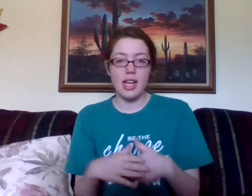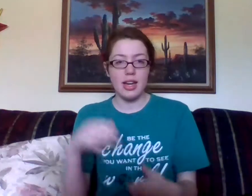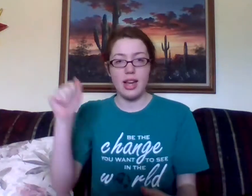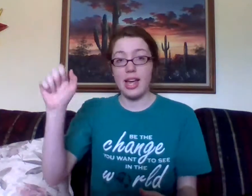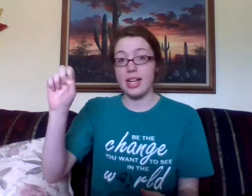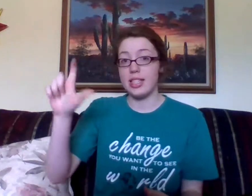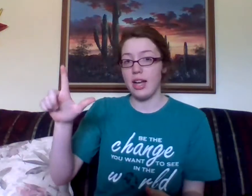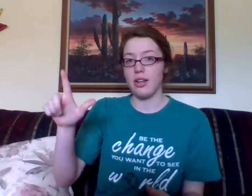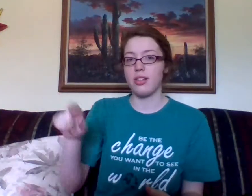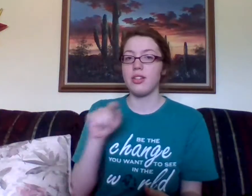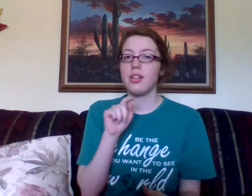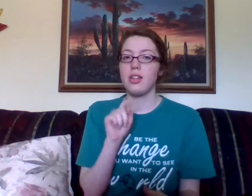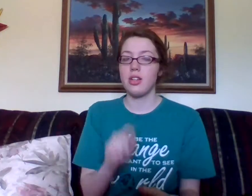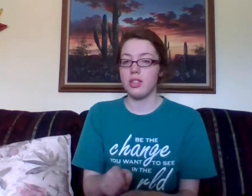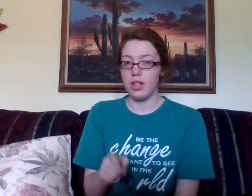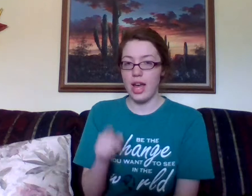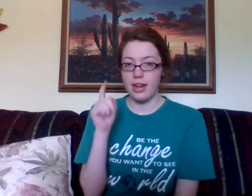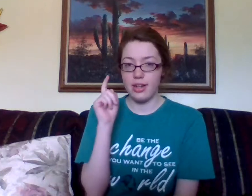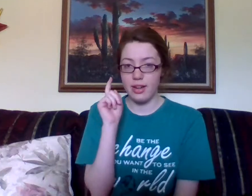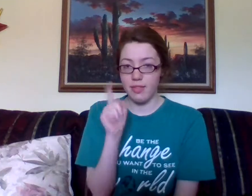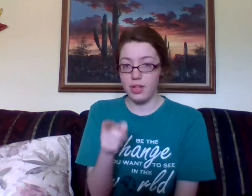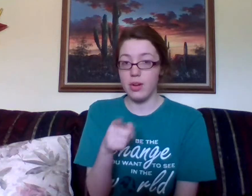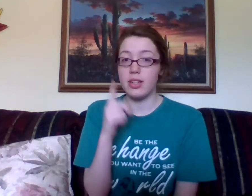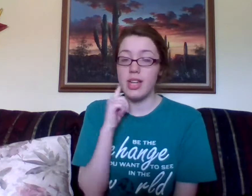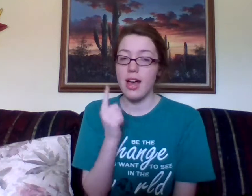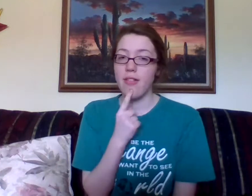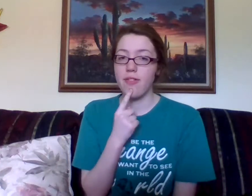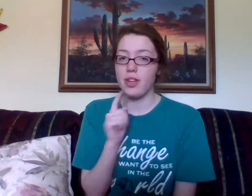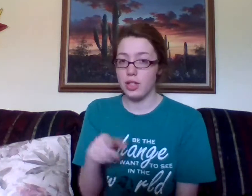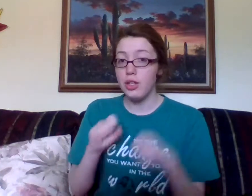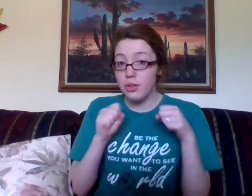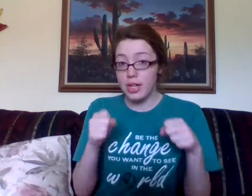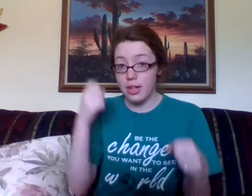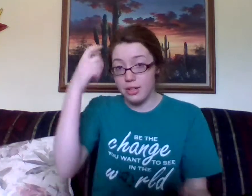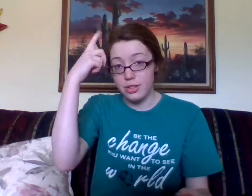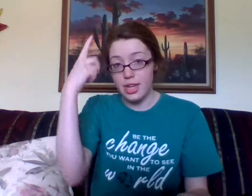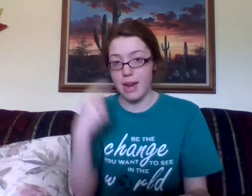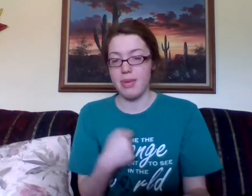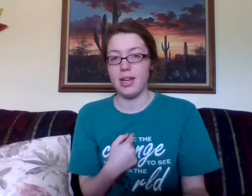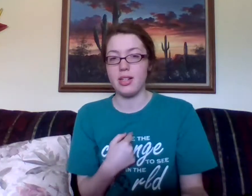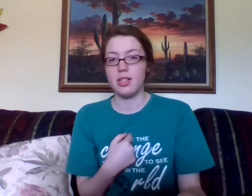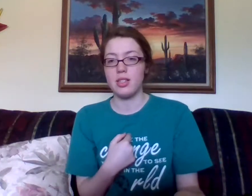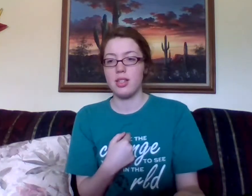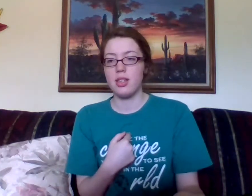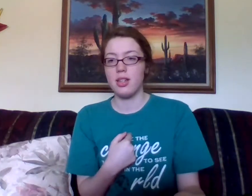in ASL so that if you are deaf, you can understand me.